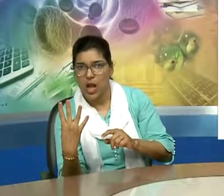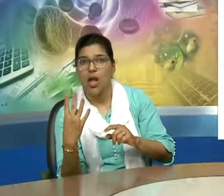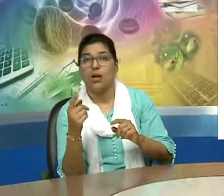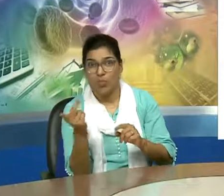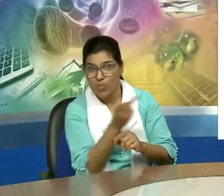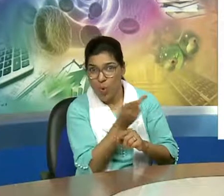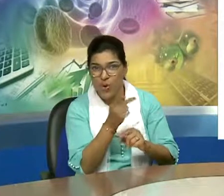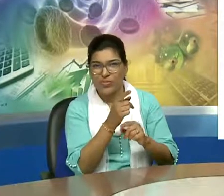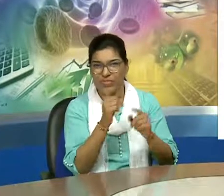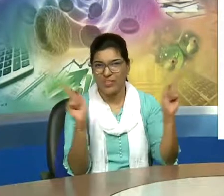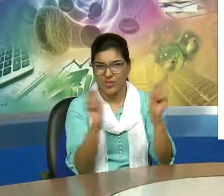PO4,